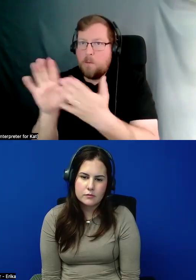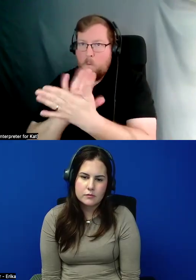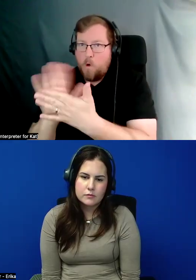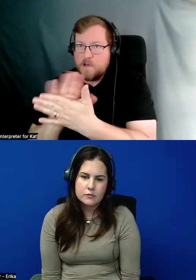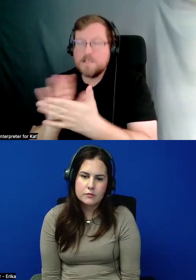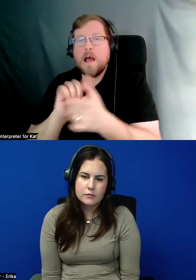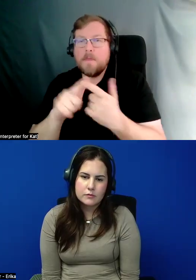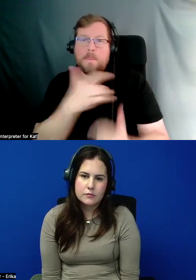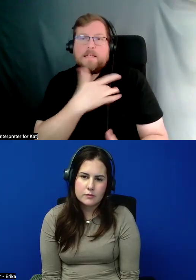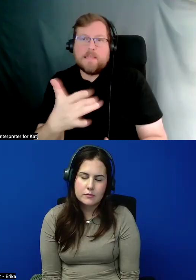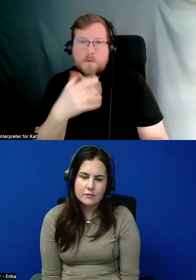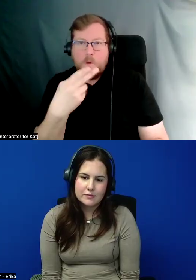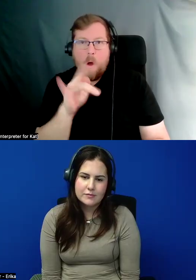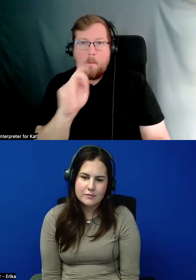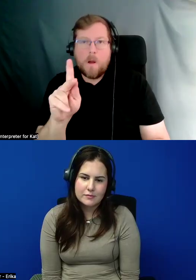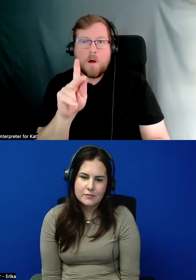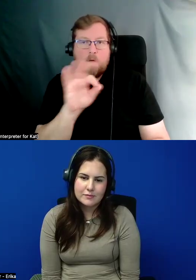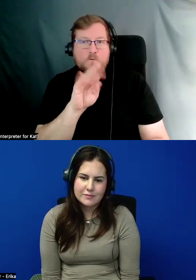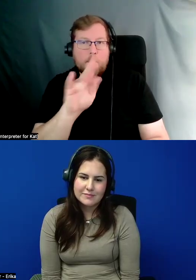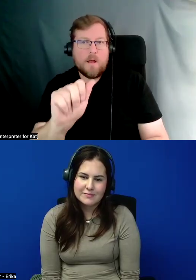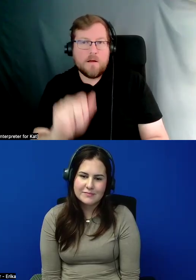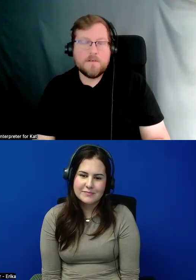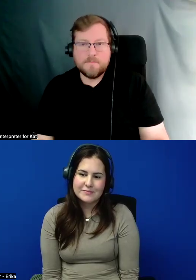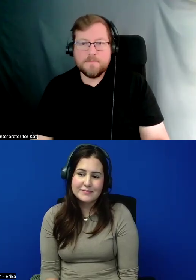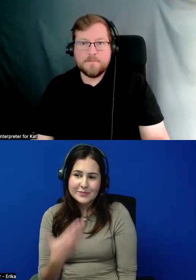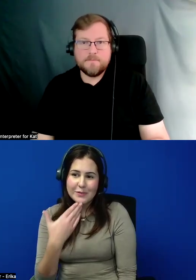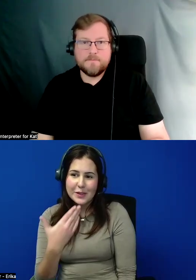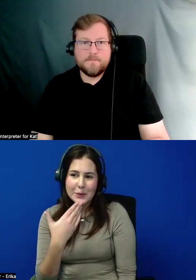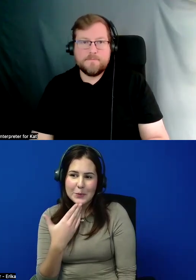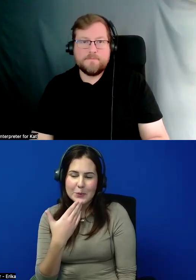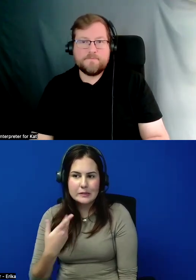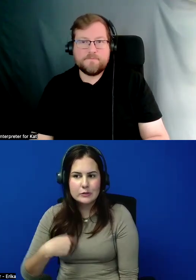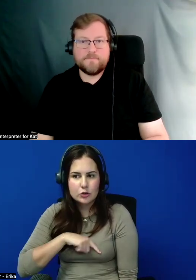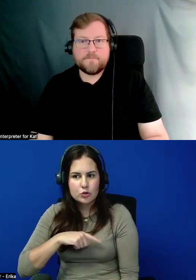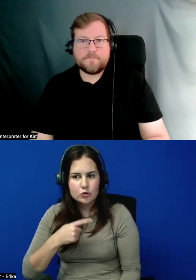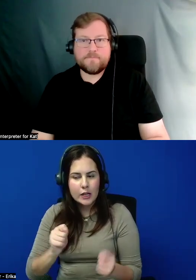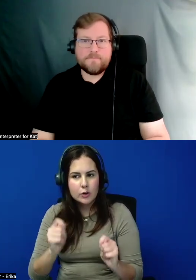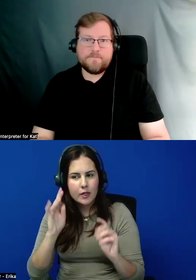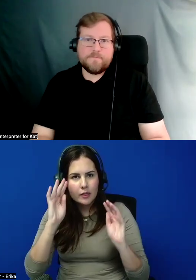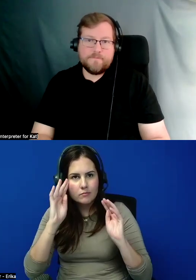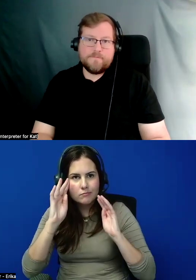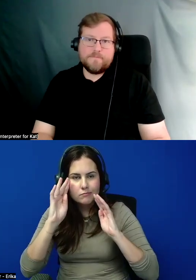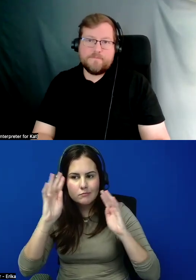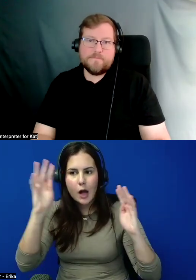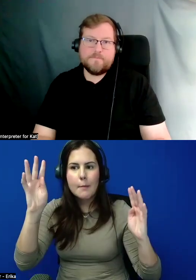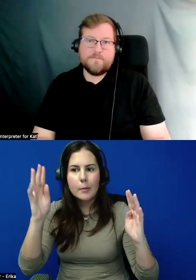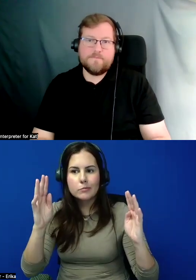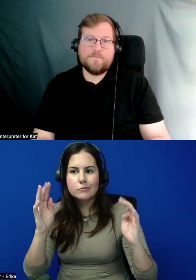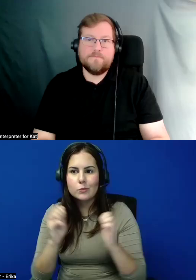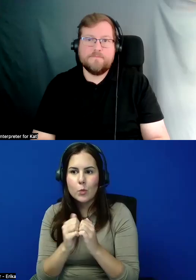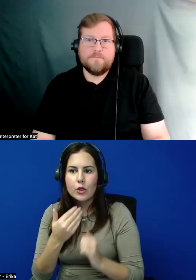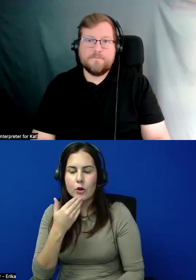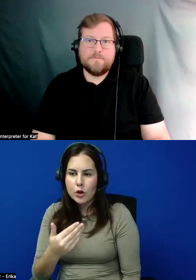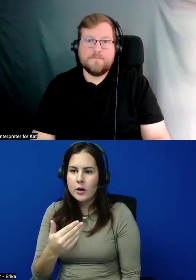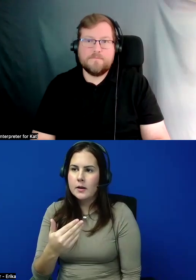Hallmark formula. Oh, thank you. Yeah, I mean, we tried to think, spent a long time trying to think of a good motivation